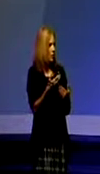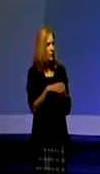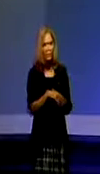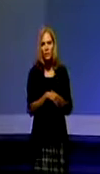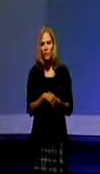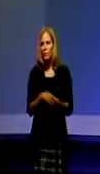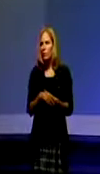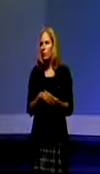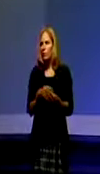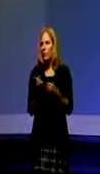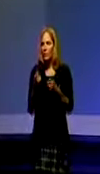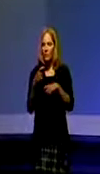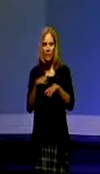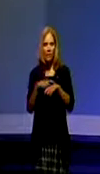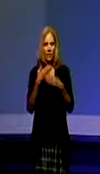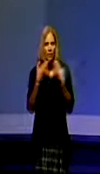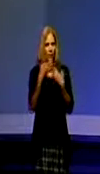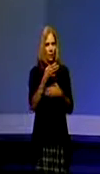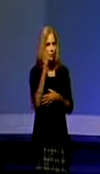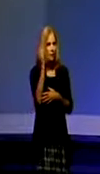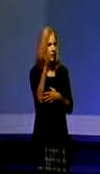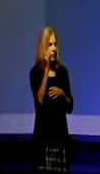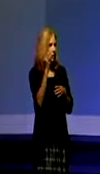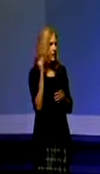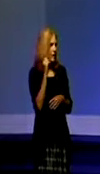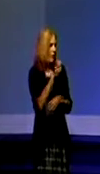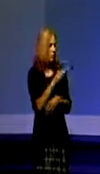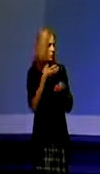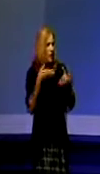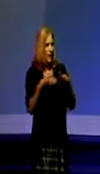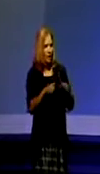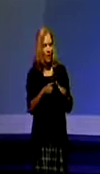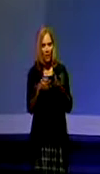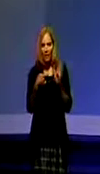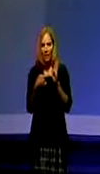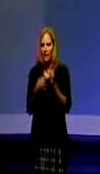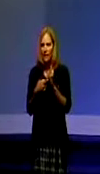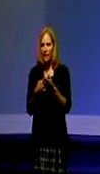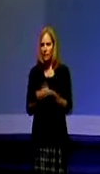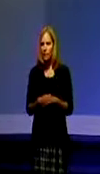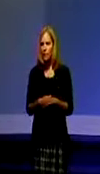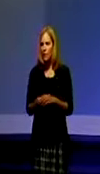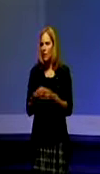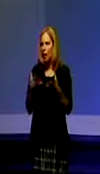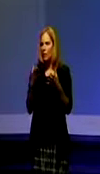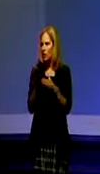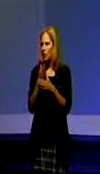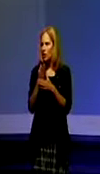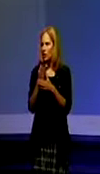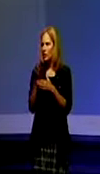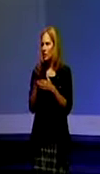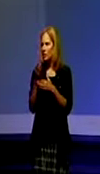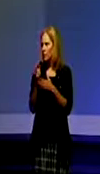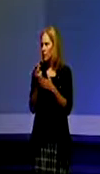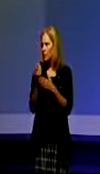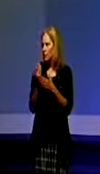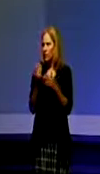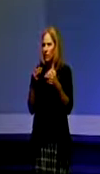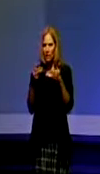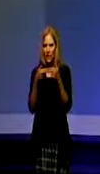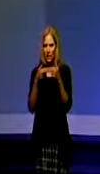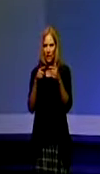a little time this morning. Thank you to the pastoral staff for allowing this. And I just want to share something before the slides